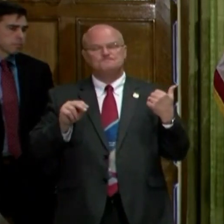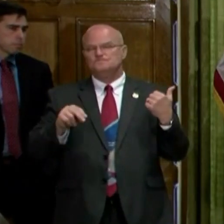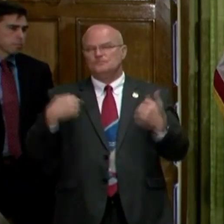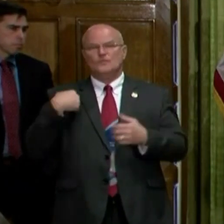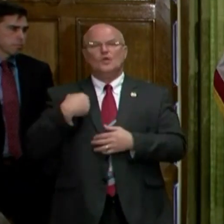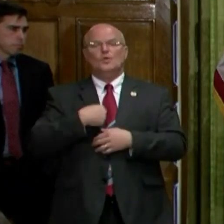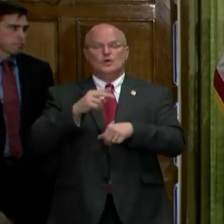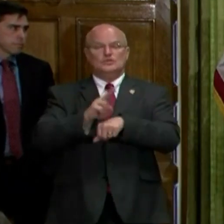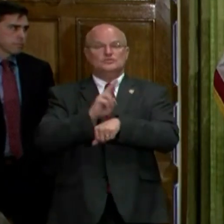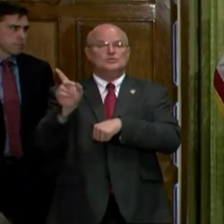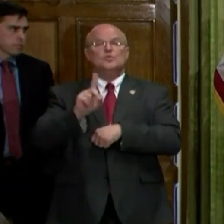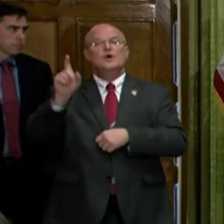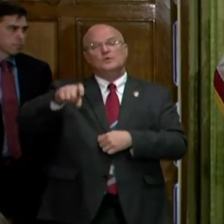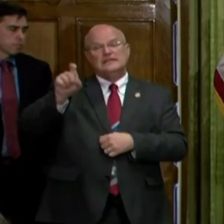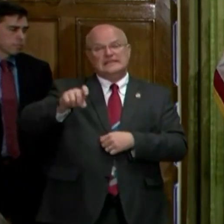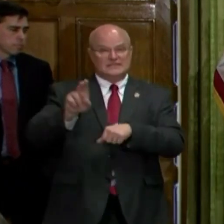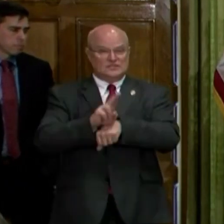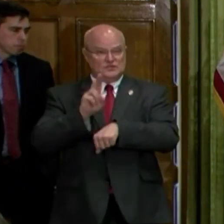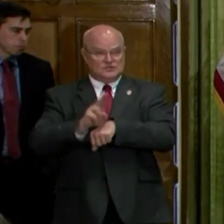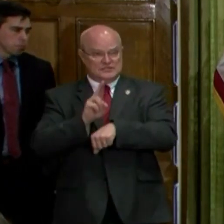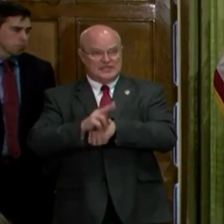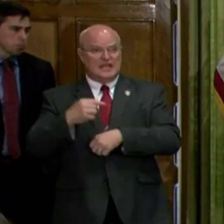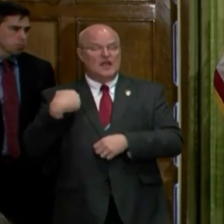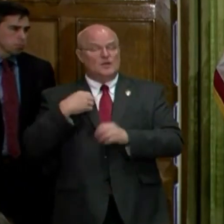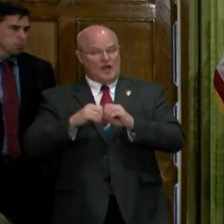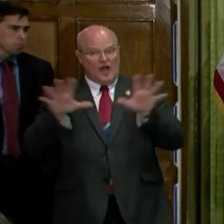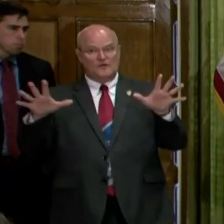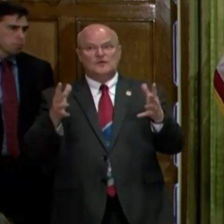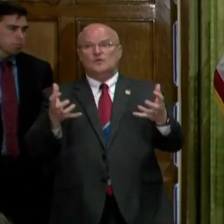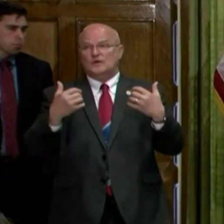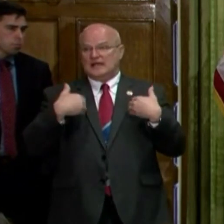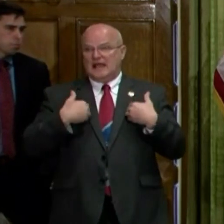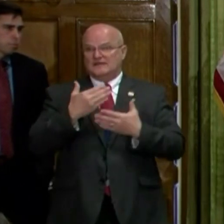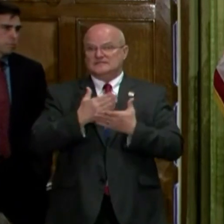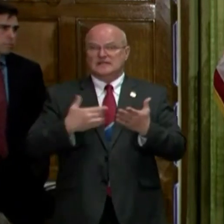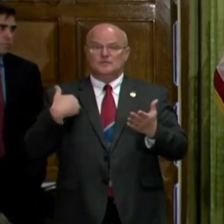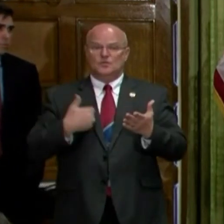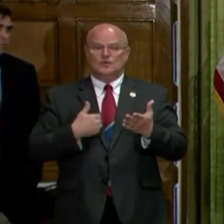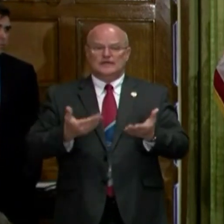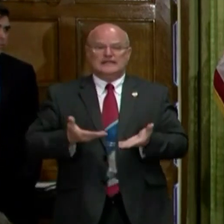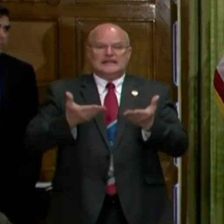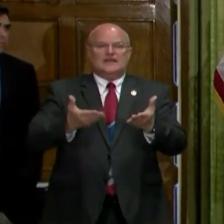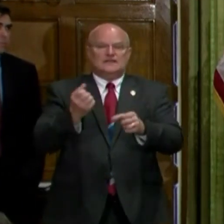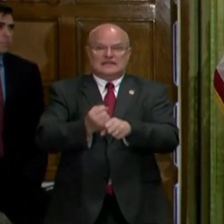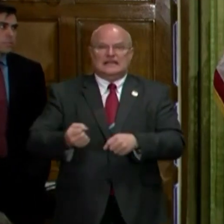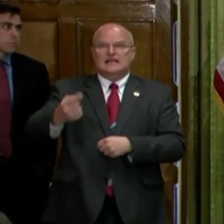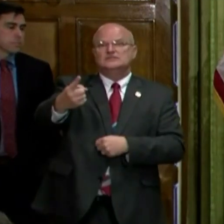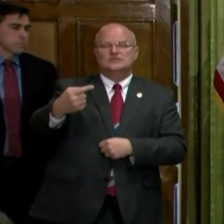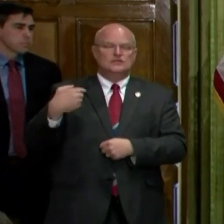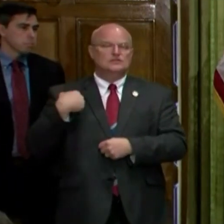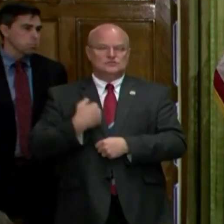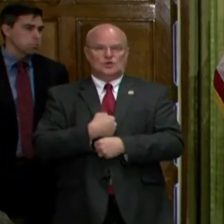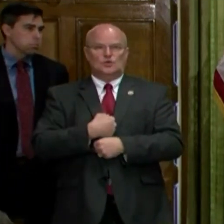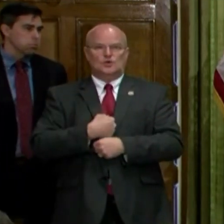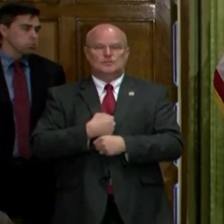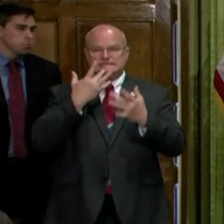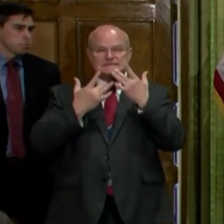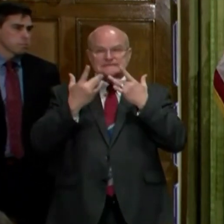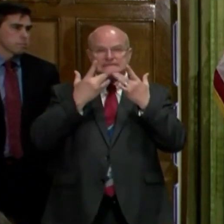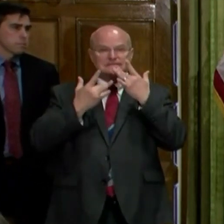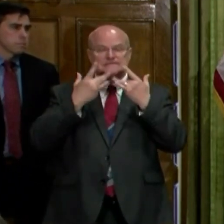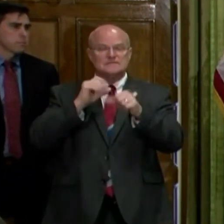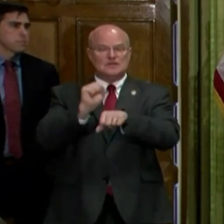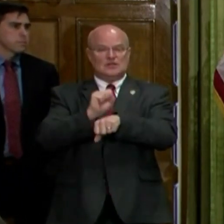going to use it where we need to use it. Obviously, we'd like to have some that we can carry into next year, so we'll be very judicious